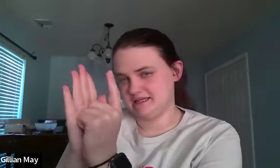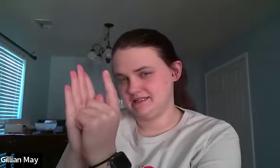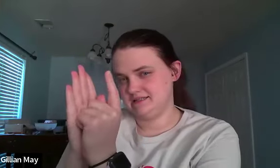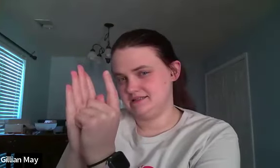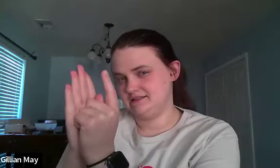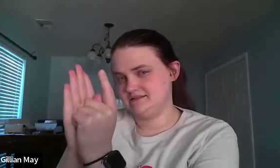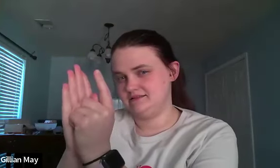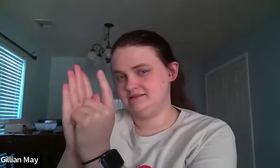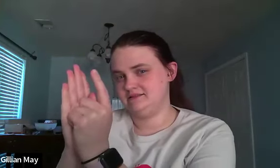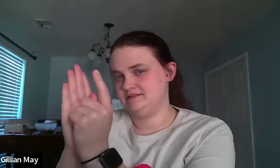Then